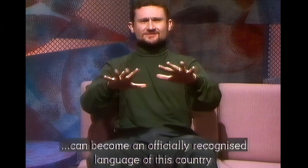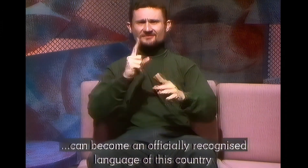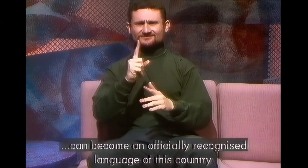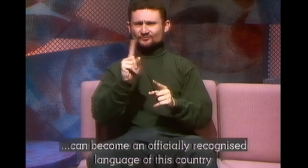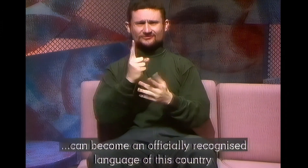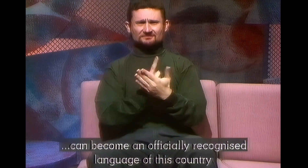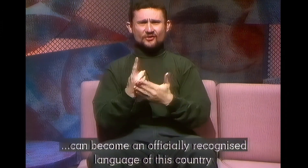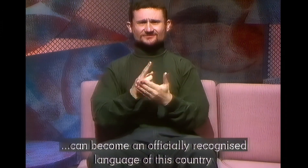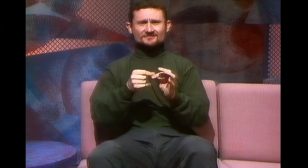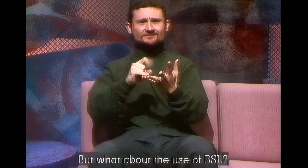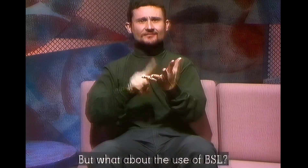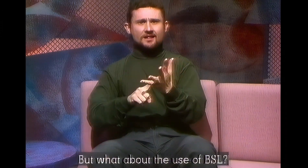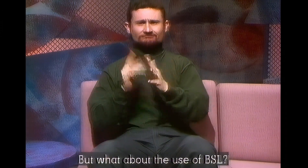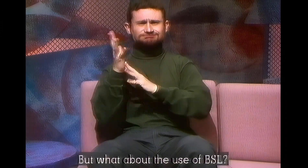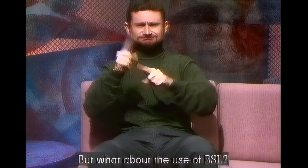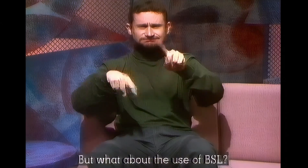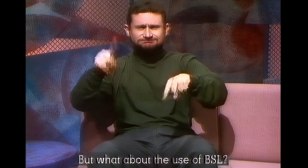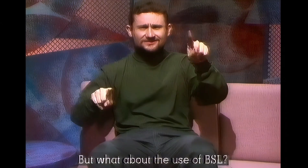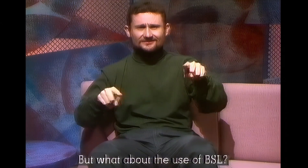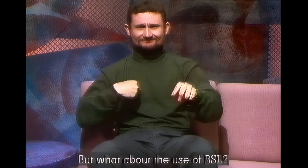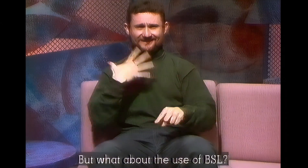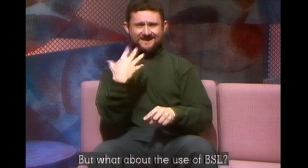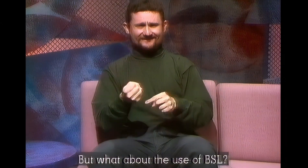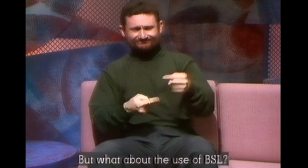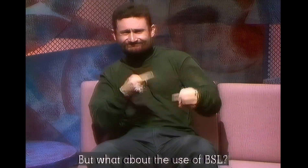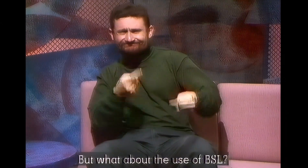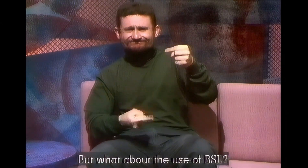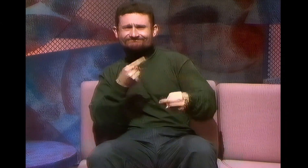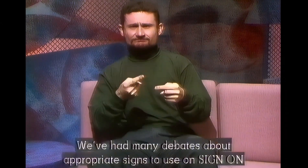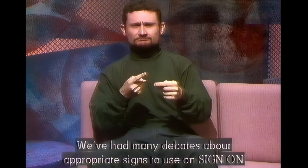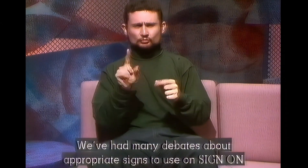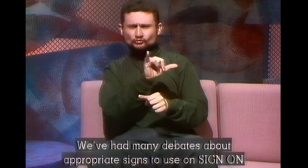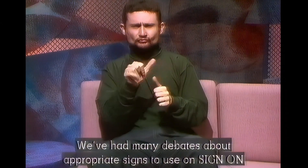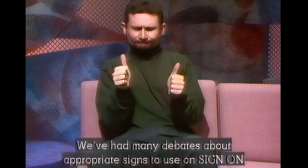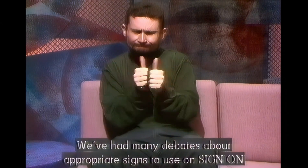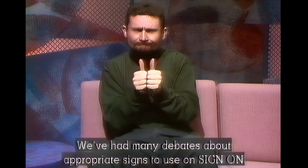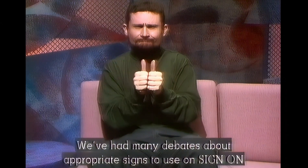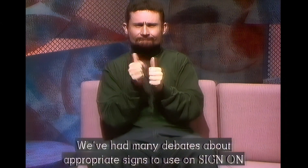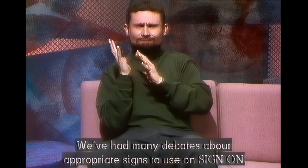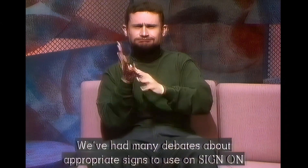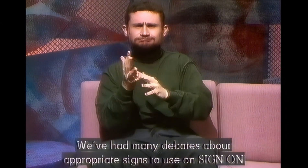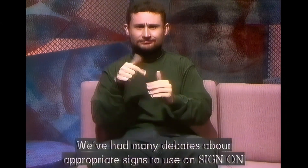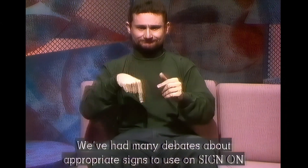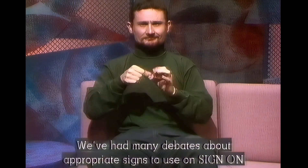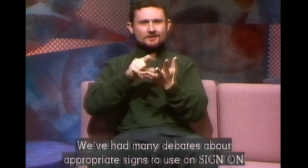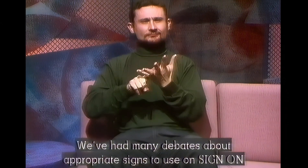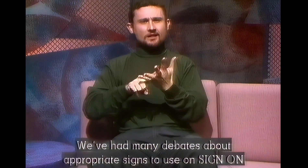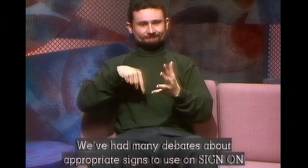this country. But what about the use of BSL and all its variety? We've had many debates about the appropriate signs to use on the